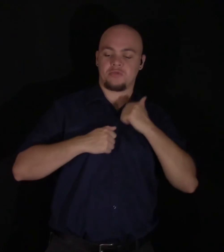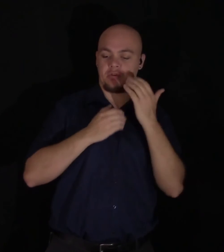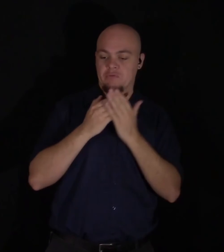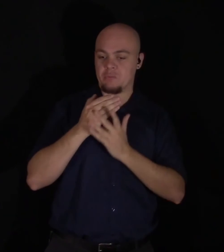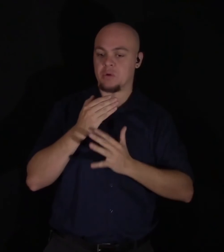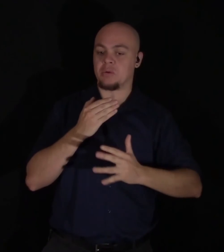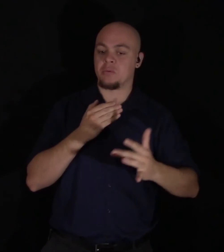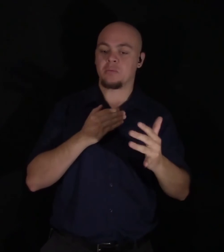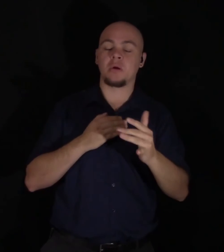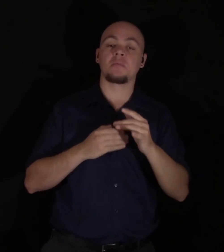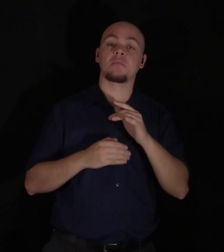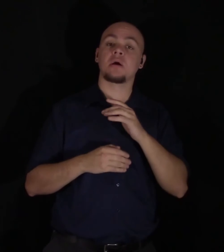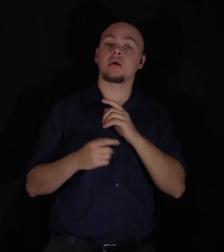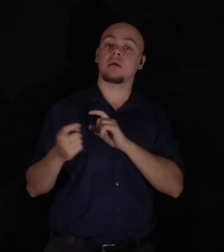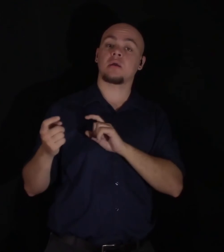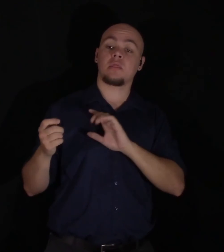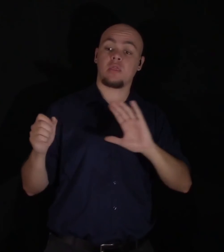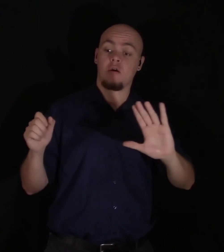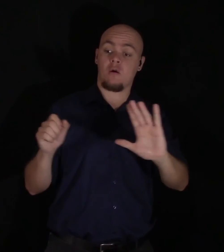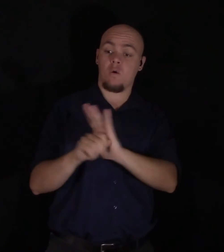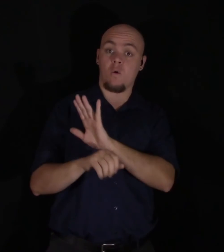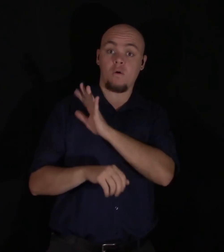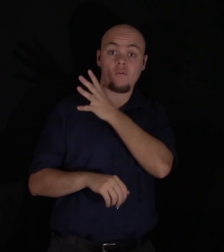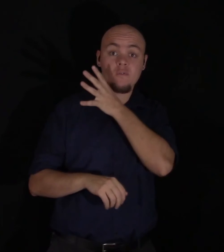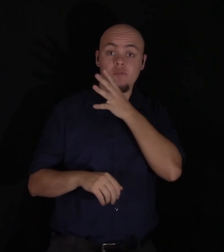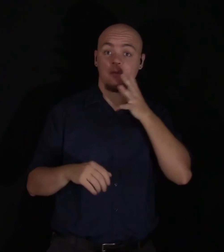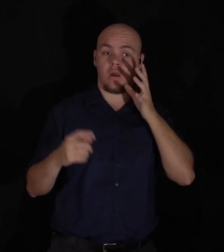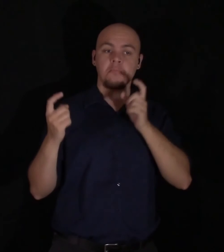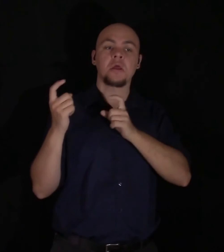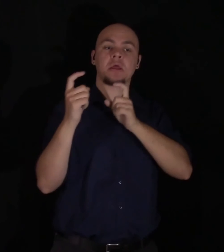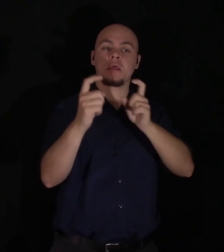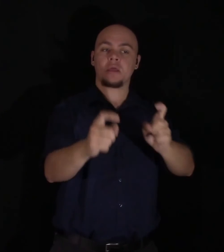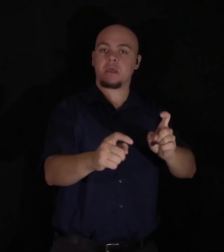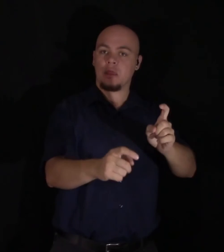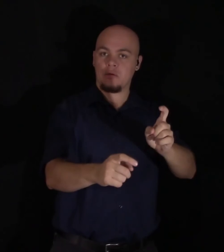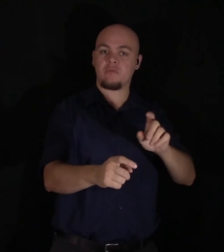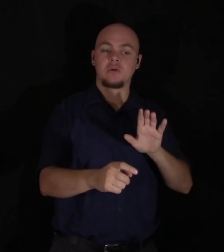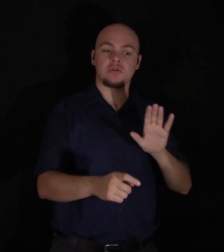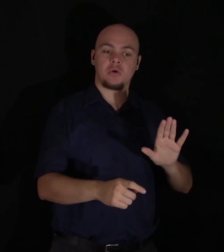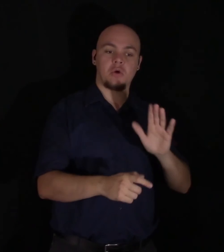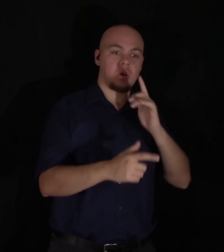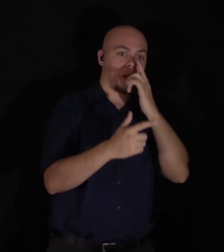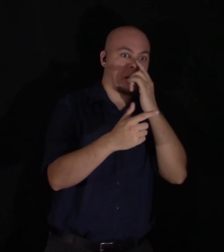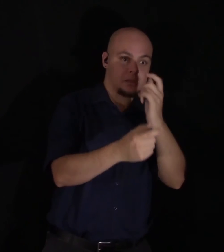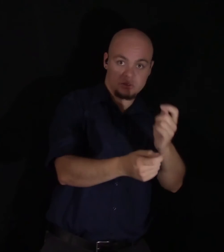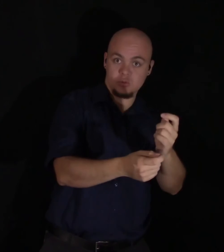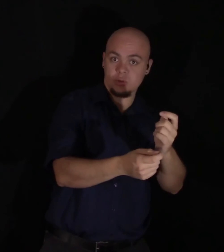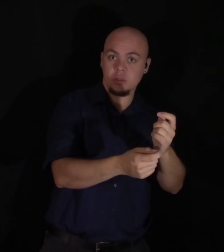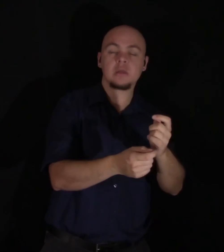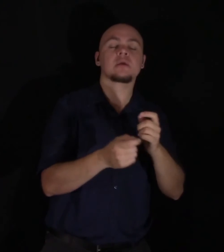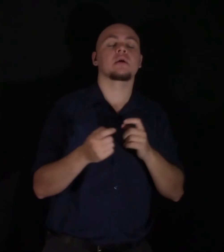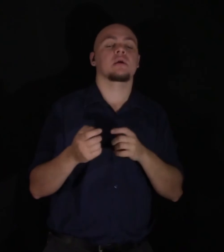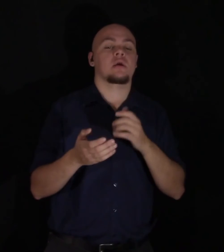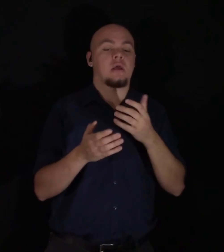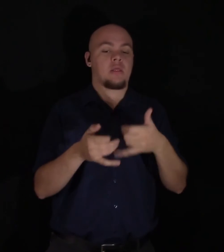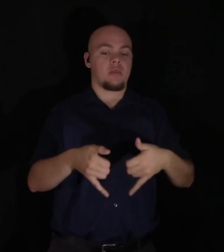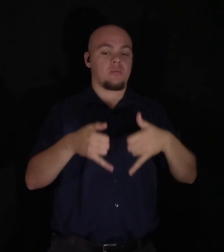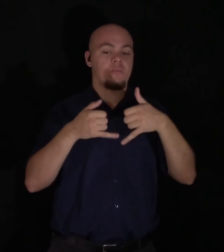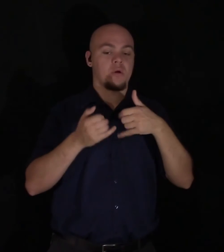he bestowed the whole on his rival, together with the remains of his prize money, to purchase stock, and then